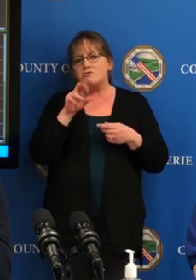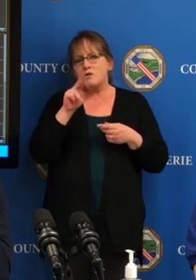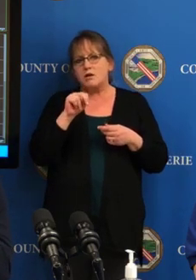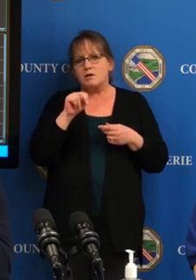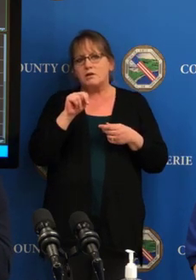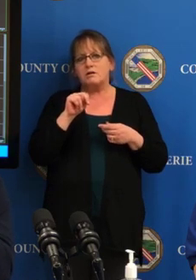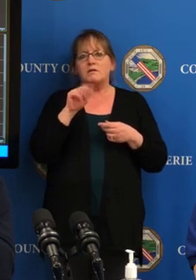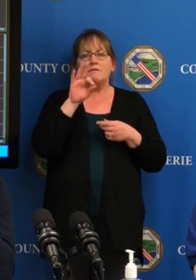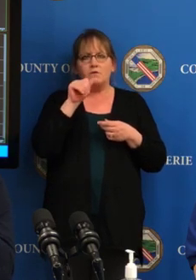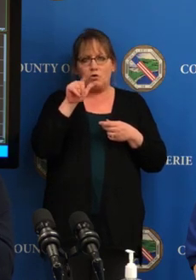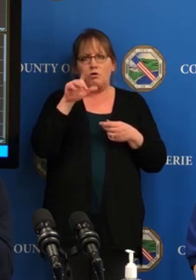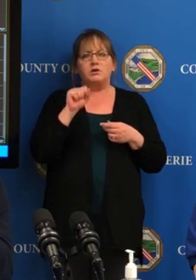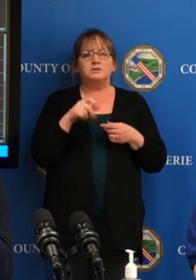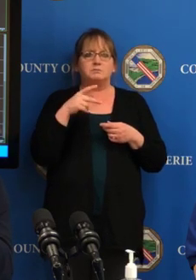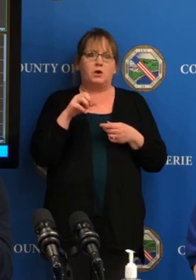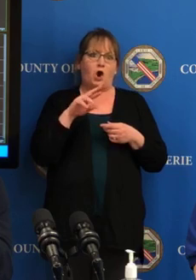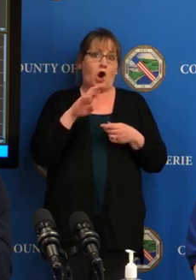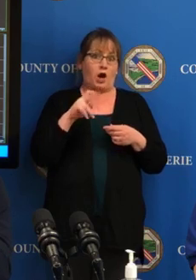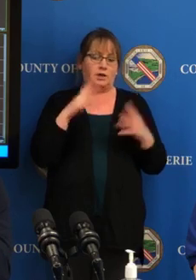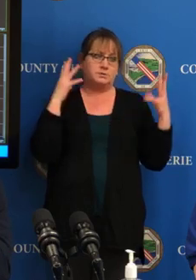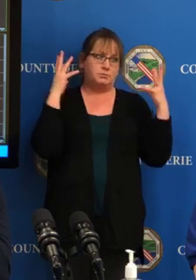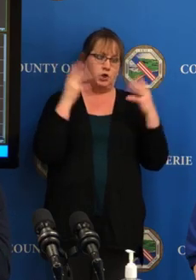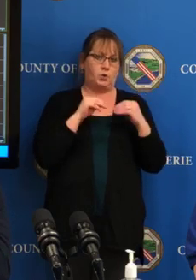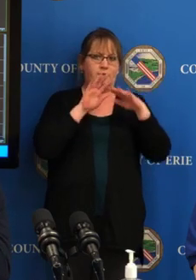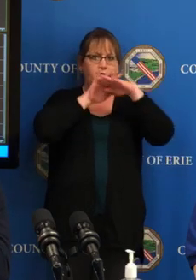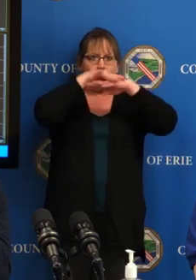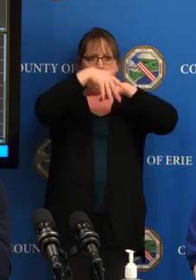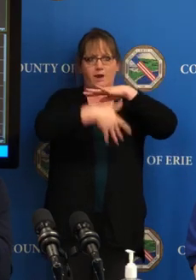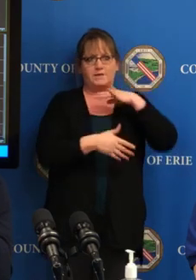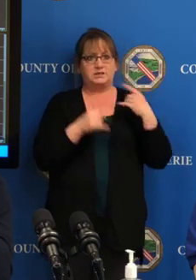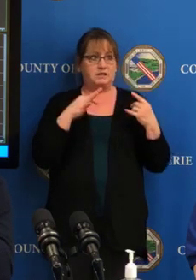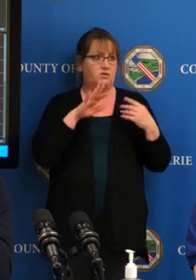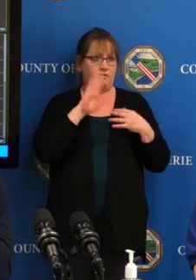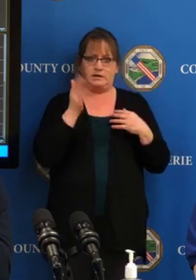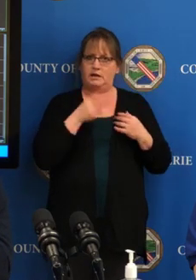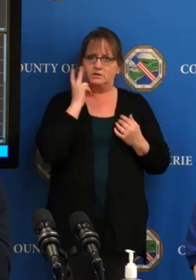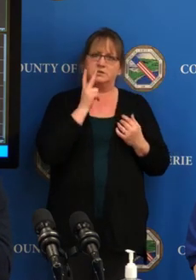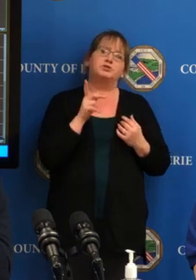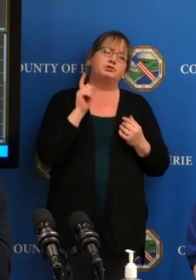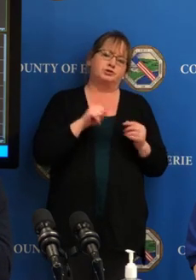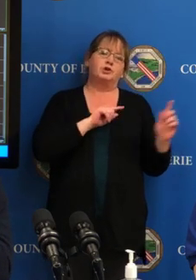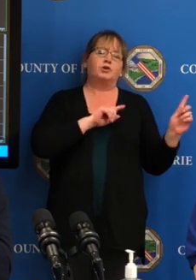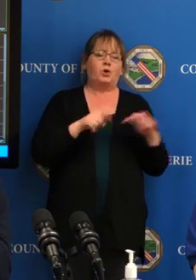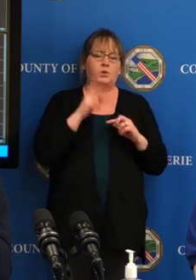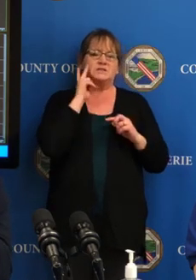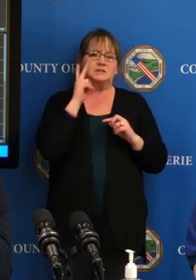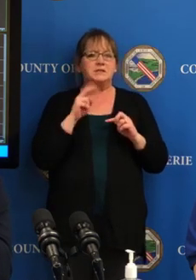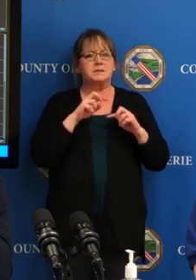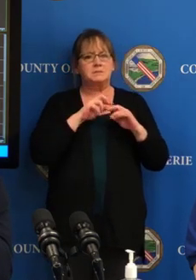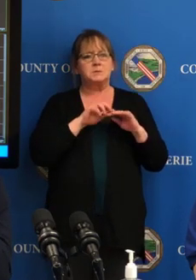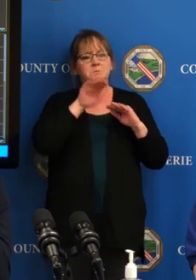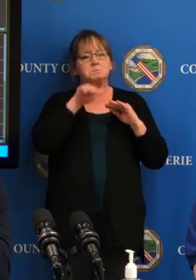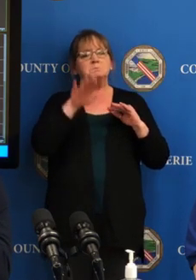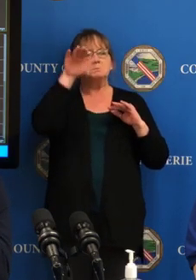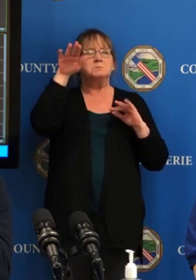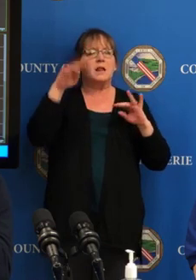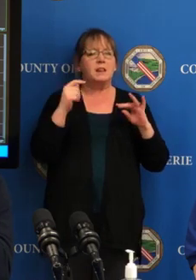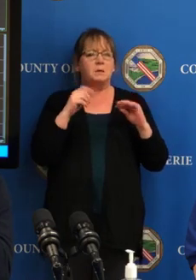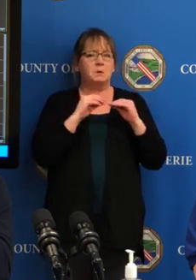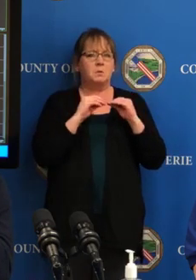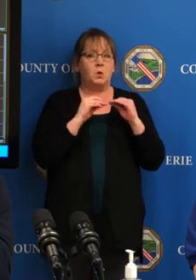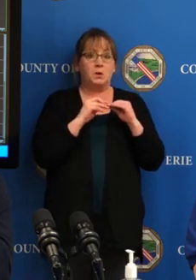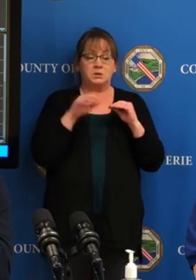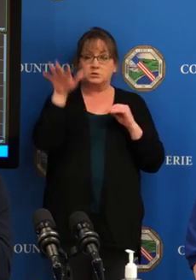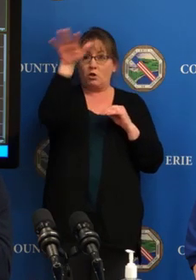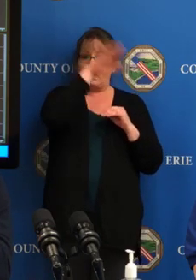elevation changes there, and of course the beautiful Akron Falls. If you've never seen it, something you should see. Those are parks across our county. If you live